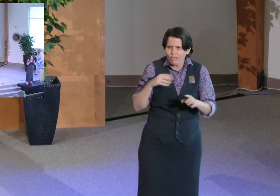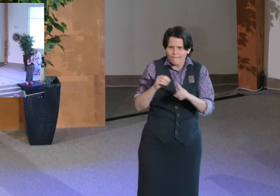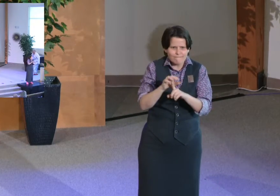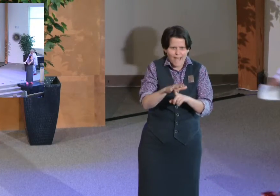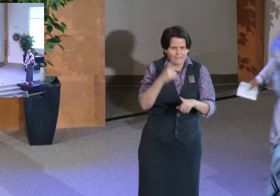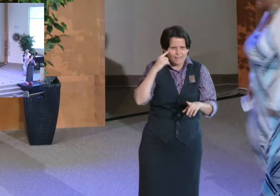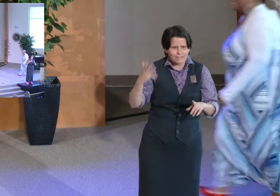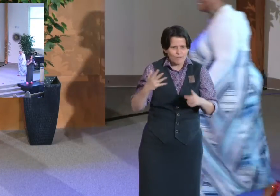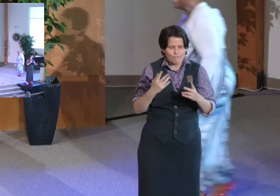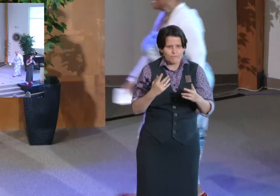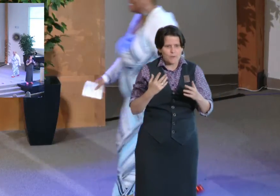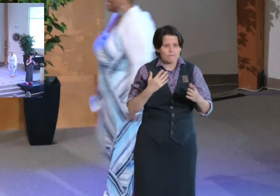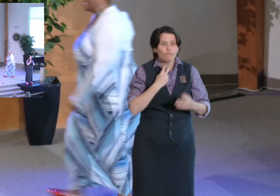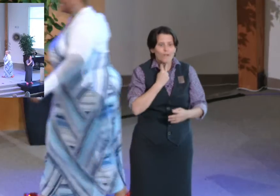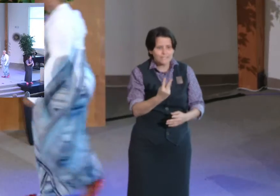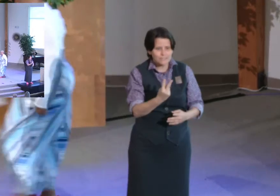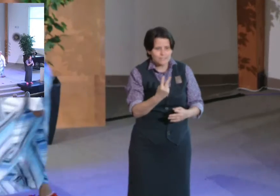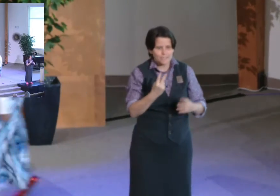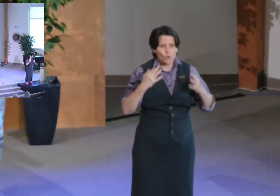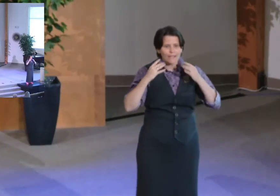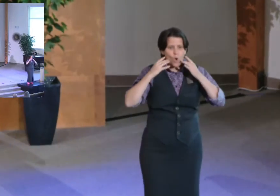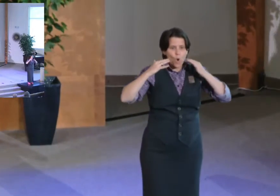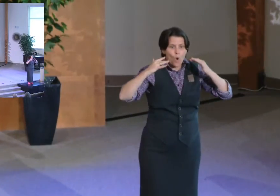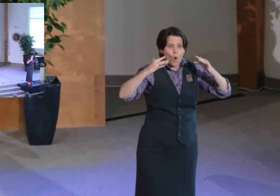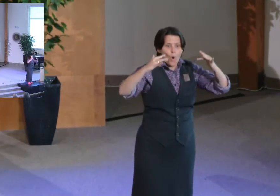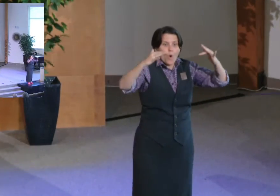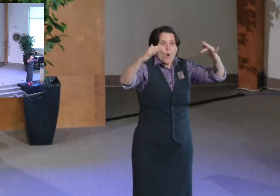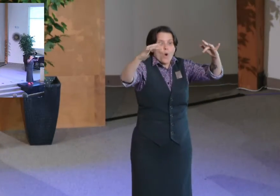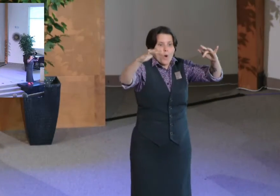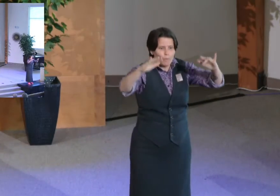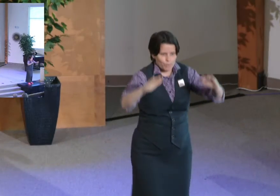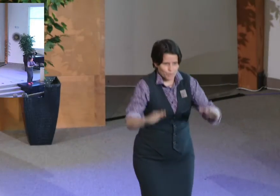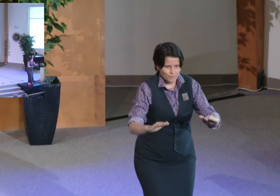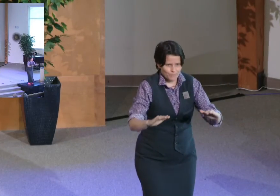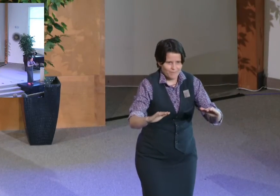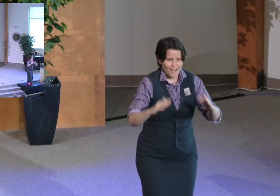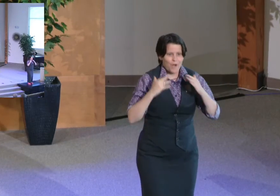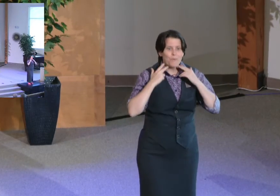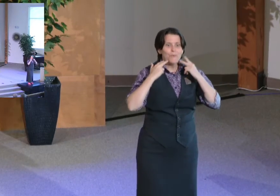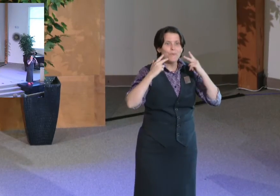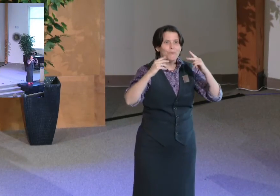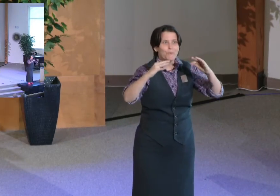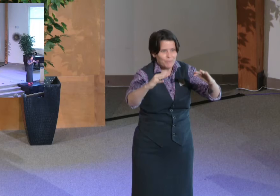Celebration. Matt and Brian, thank you. You make it sound like the whole gang's here. So thank you for what you do.